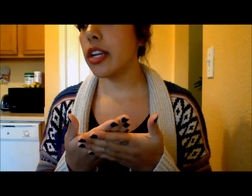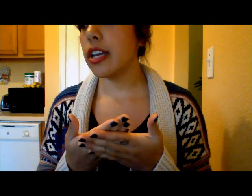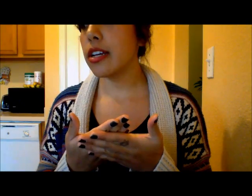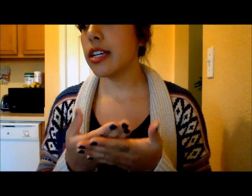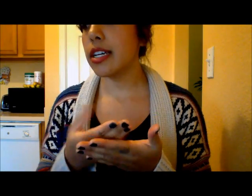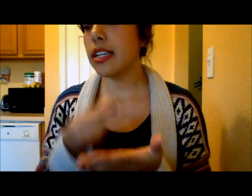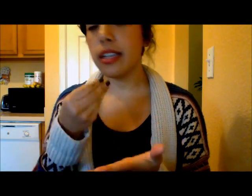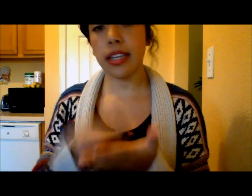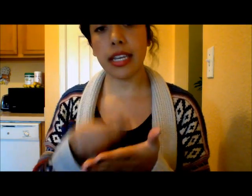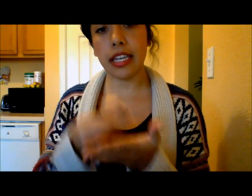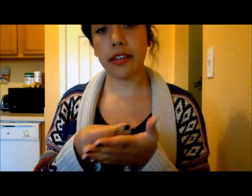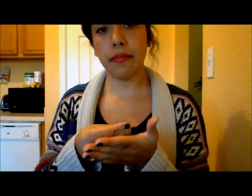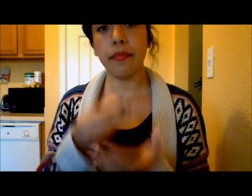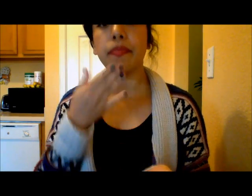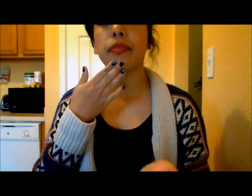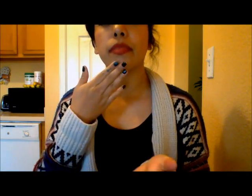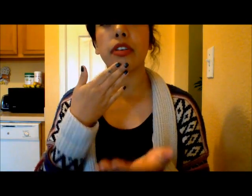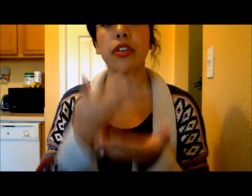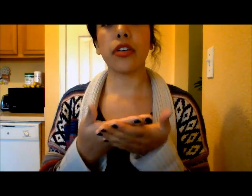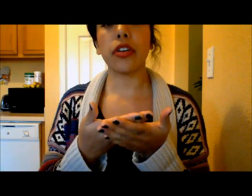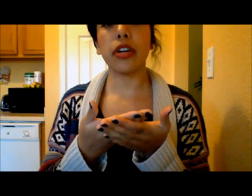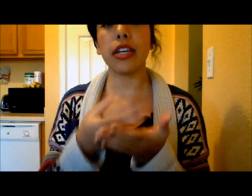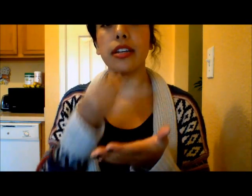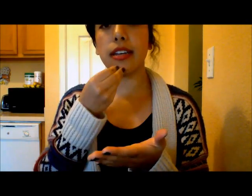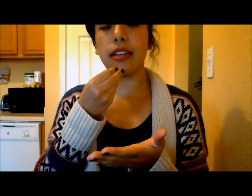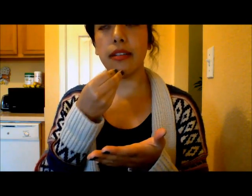Earning a good income, earning a good